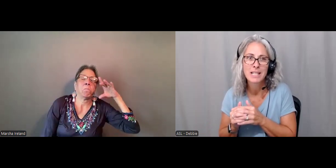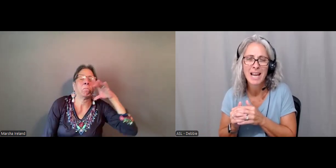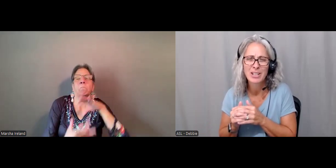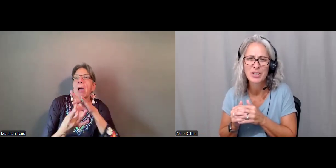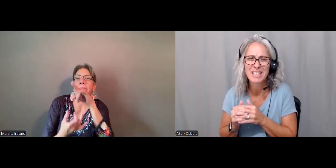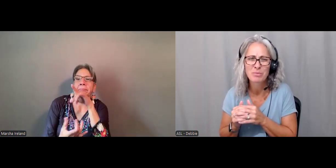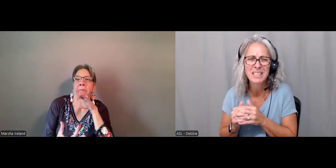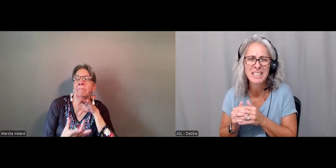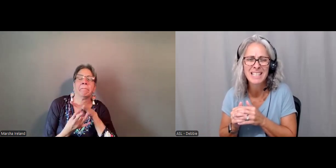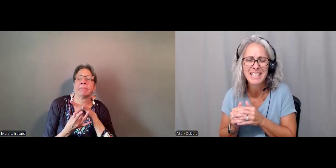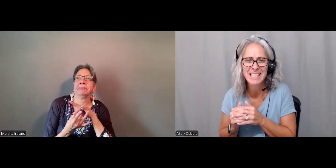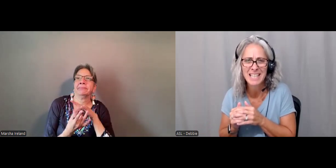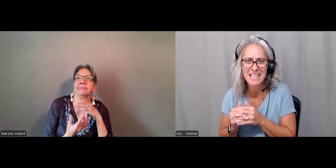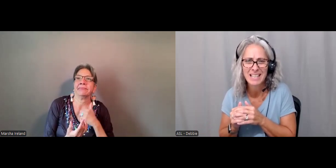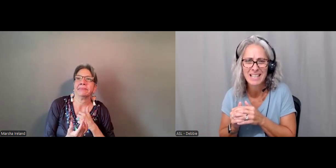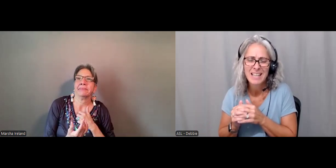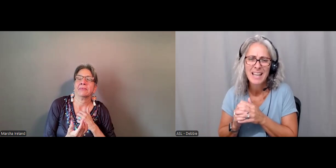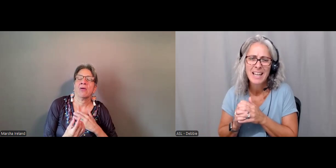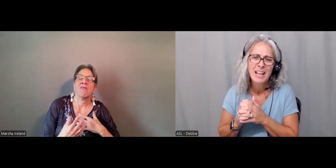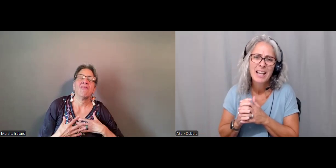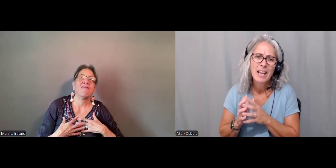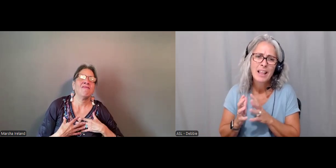blinded and couldn't really see.